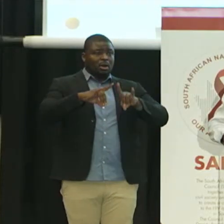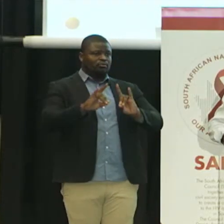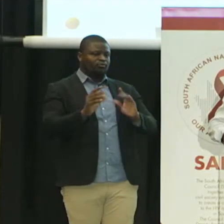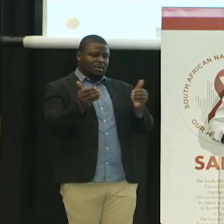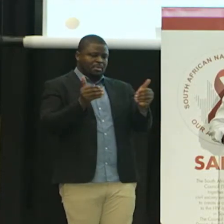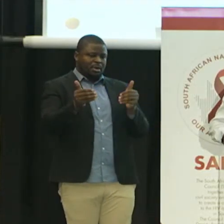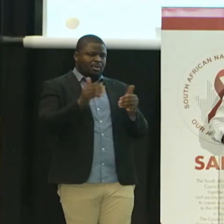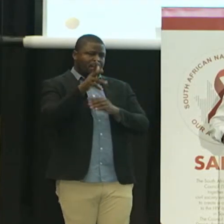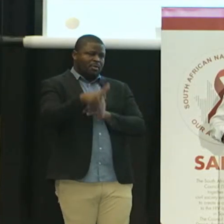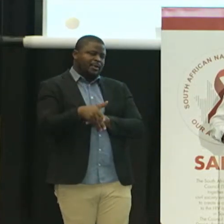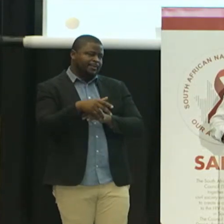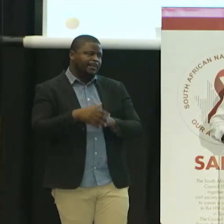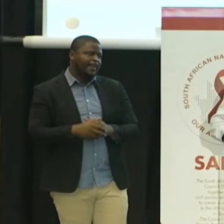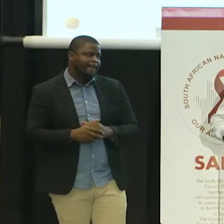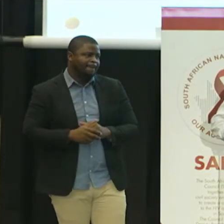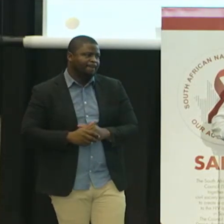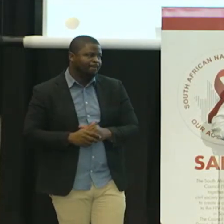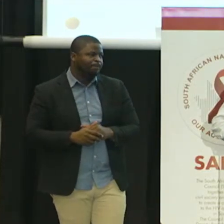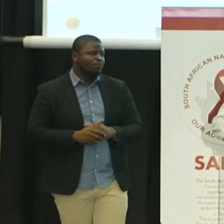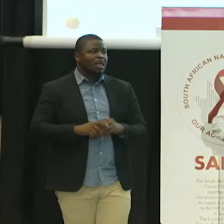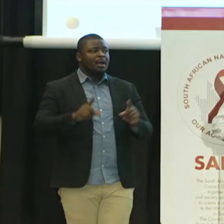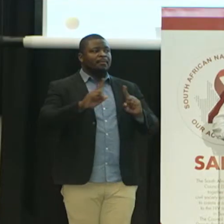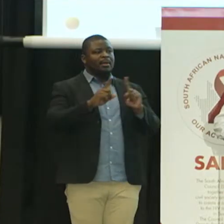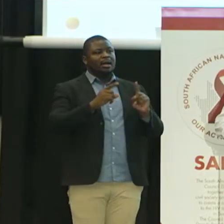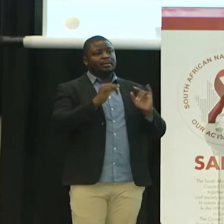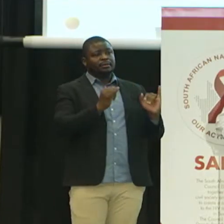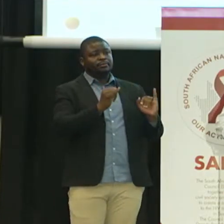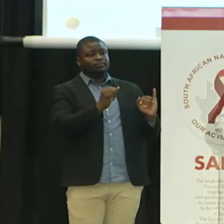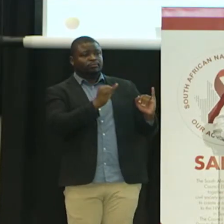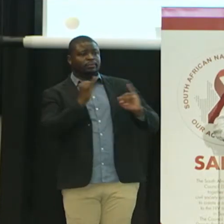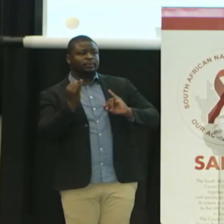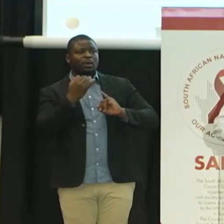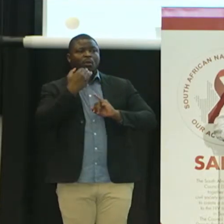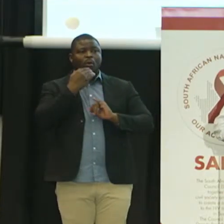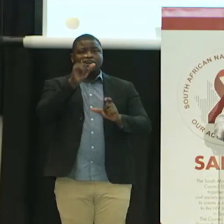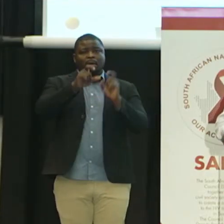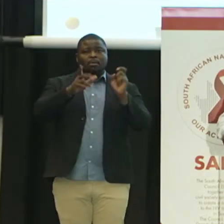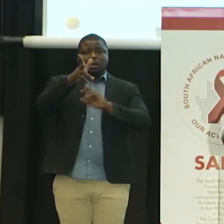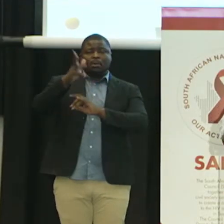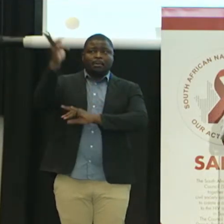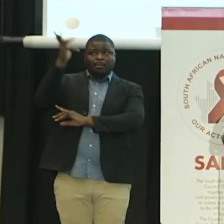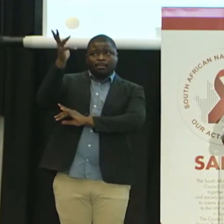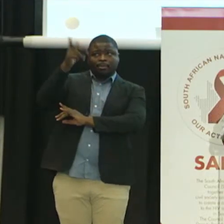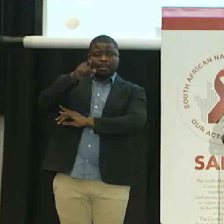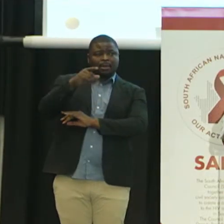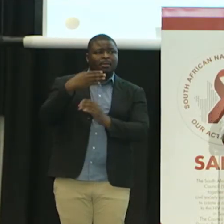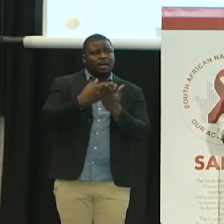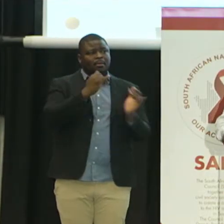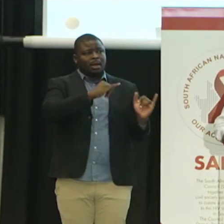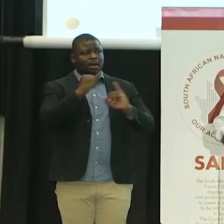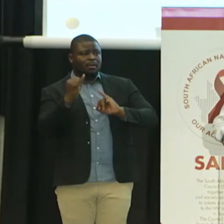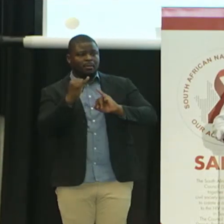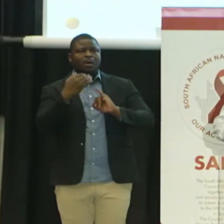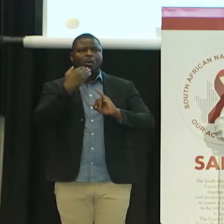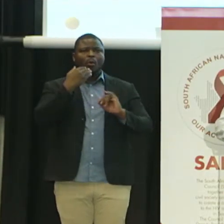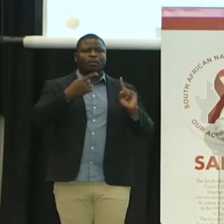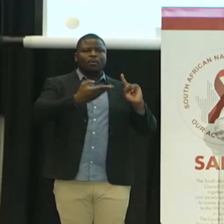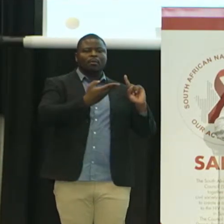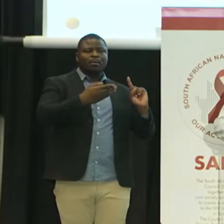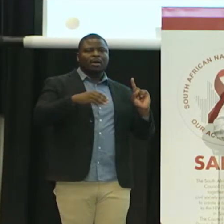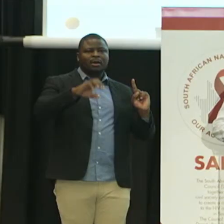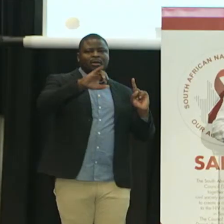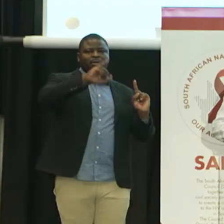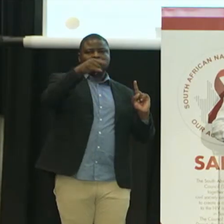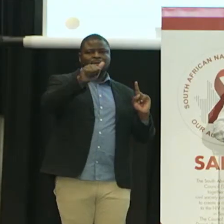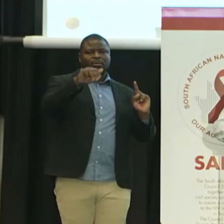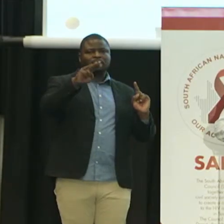ask colleagues that are going to be presenting to come forward? Is Mr. James Oladipo there? May